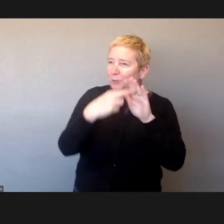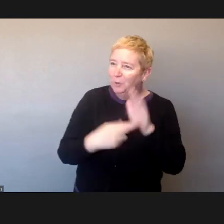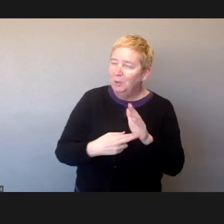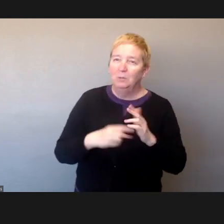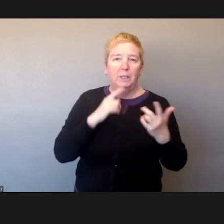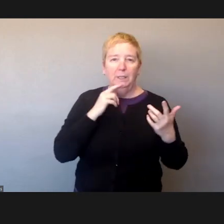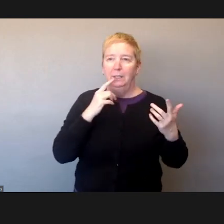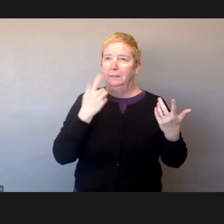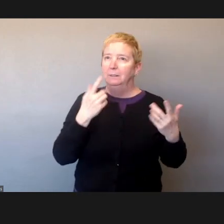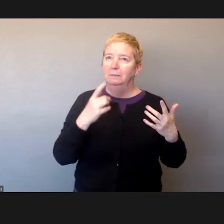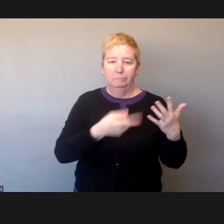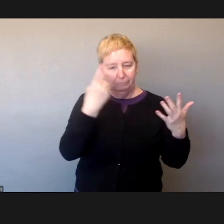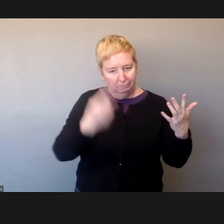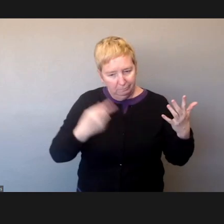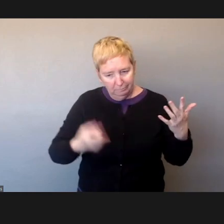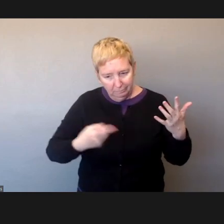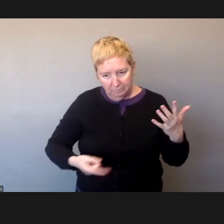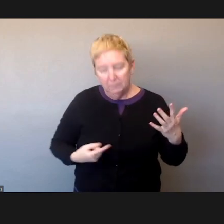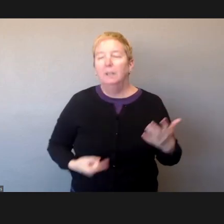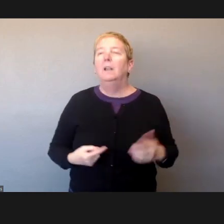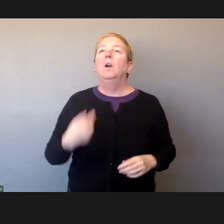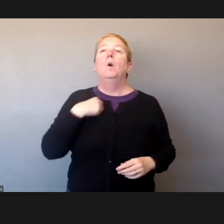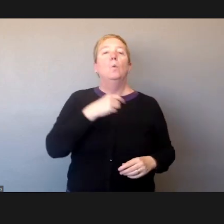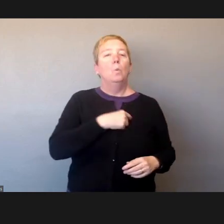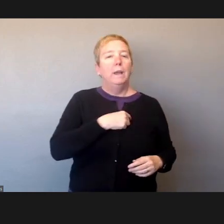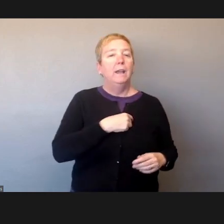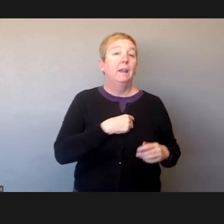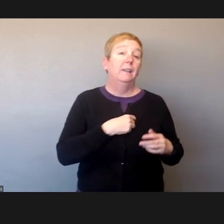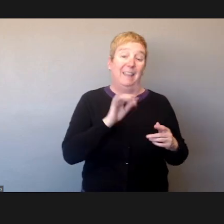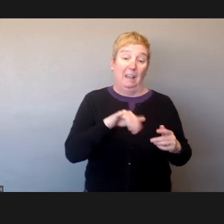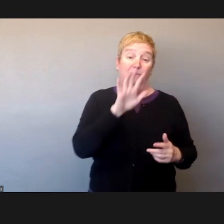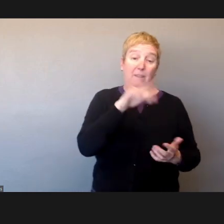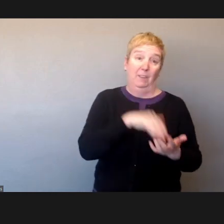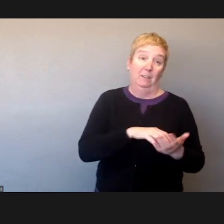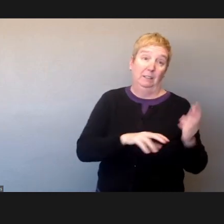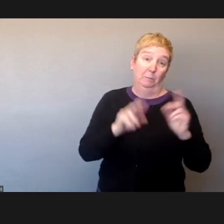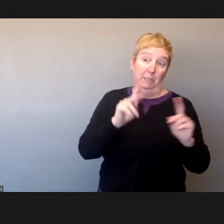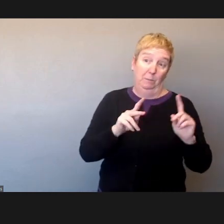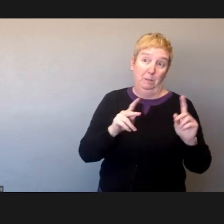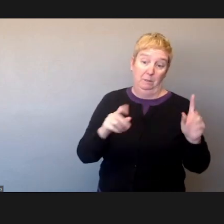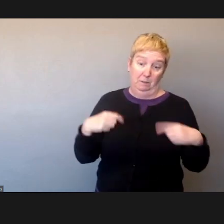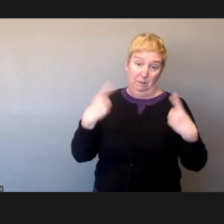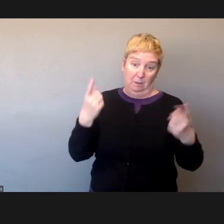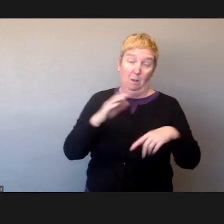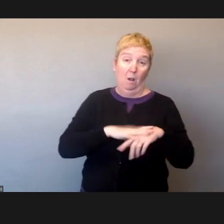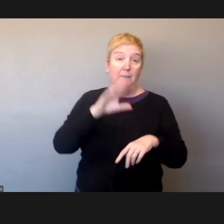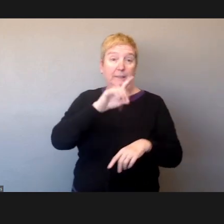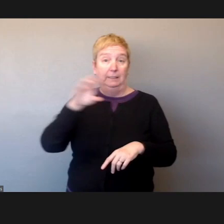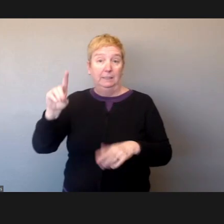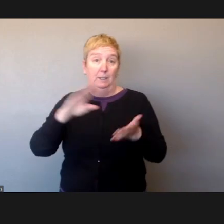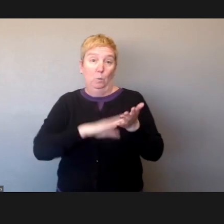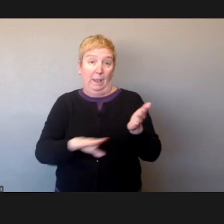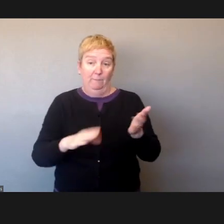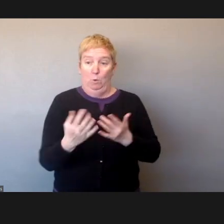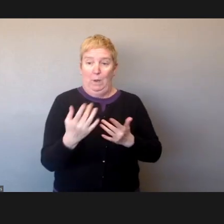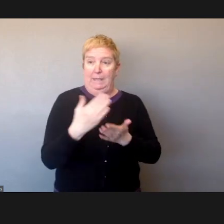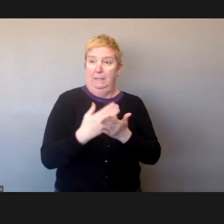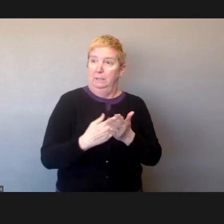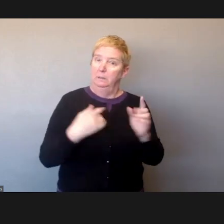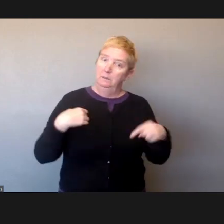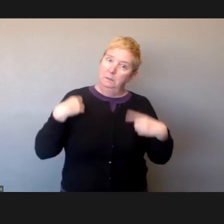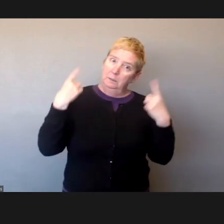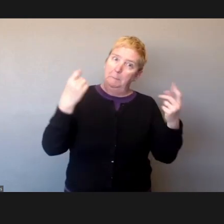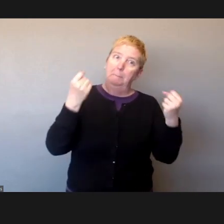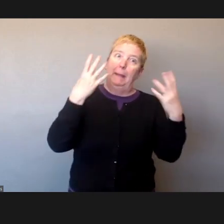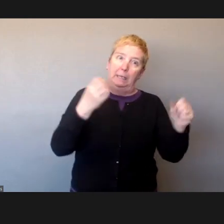We haven't talked about this much here, but we're moving the remaining 5,000 people that have been on the DD waiver wait list for many, many